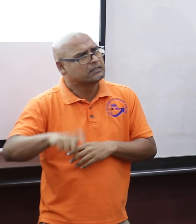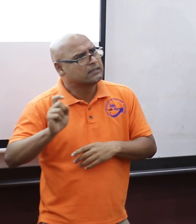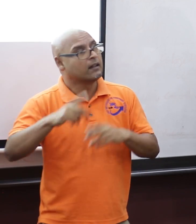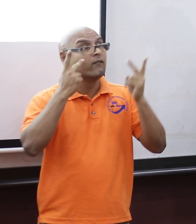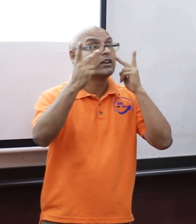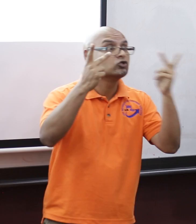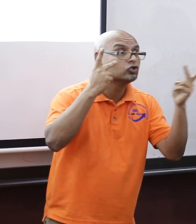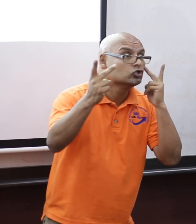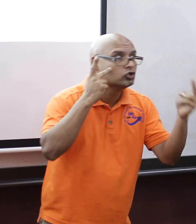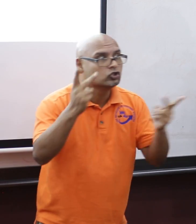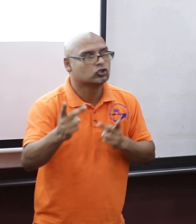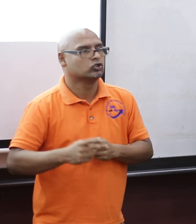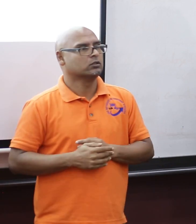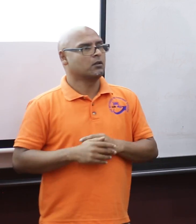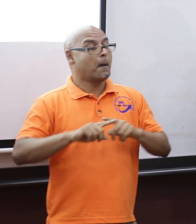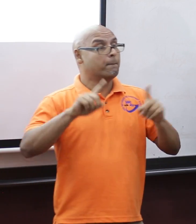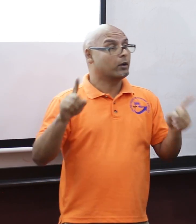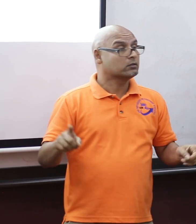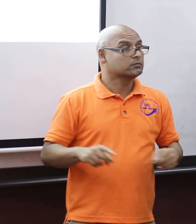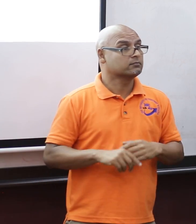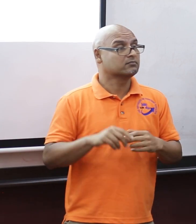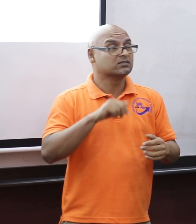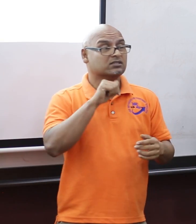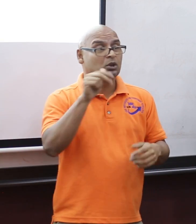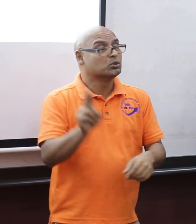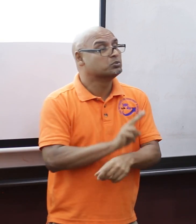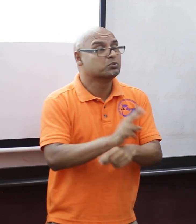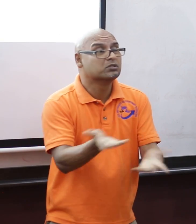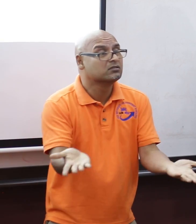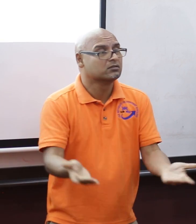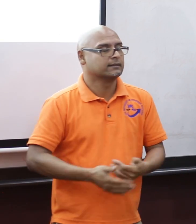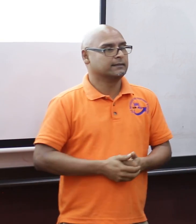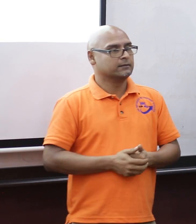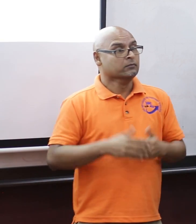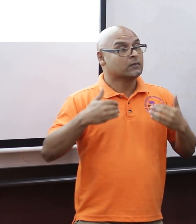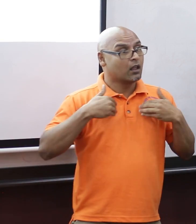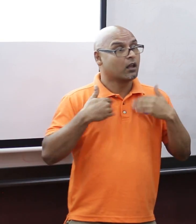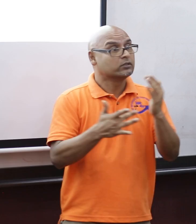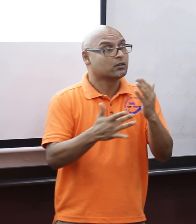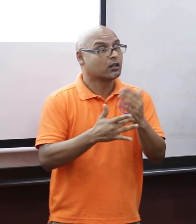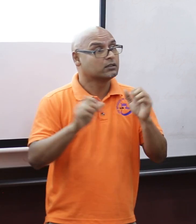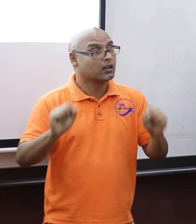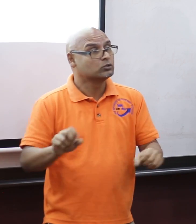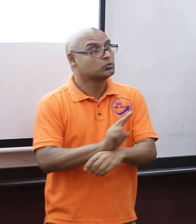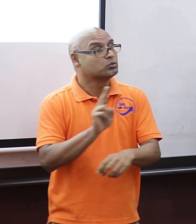visual aids in their learning. Assistive technology provides that opportunity for them to